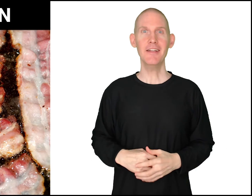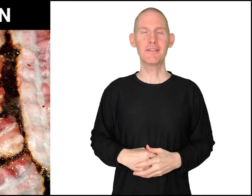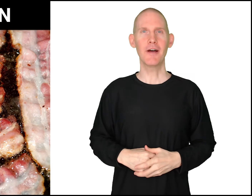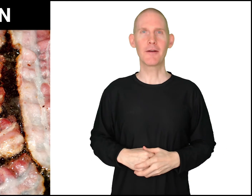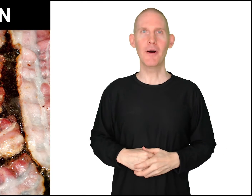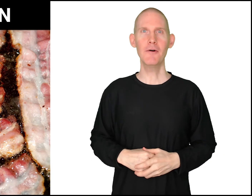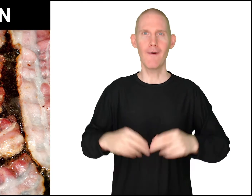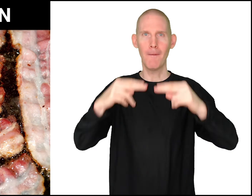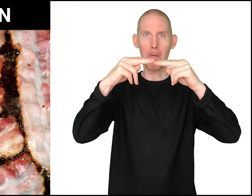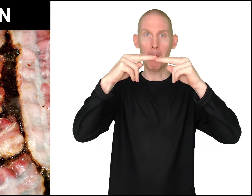Let's talk about